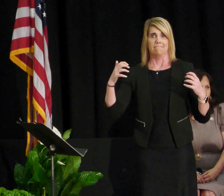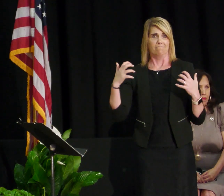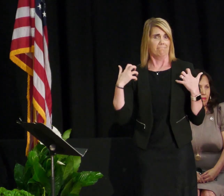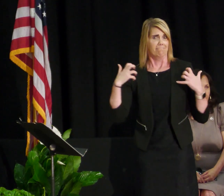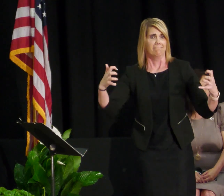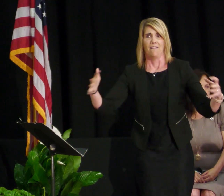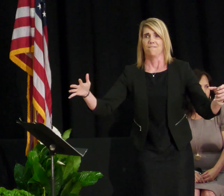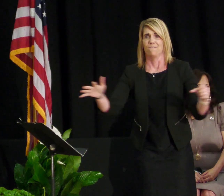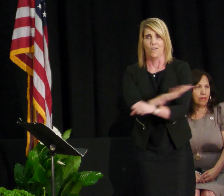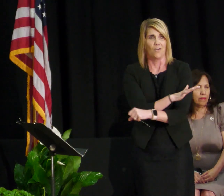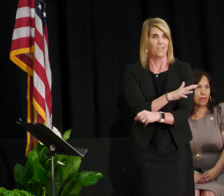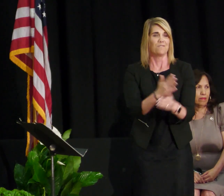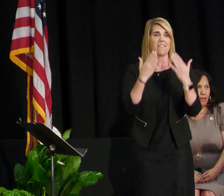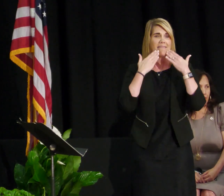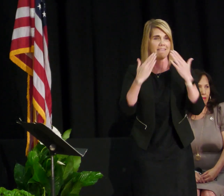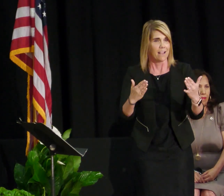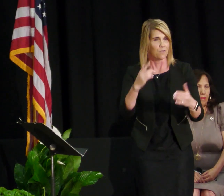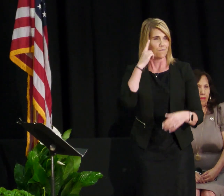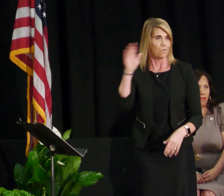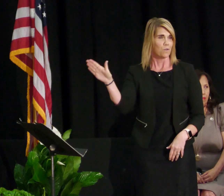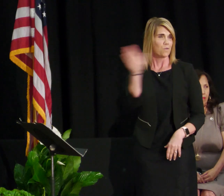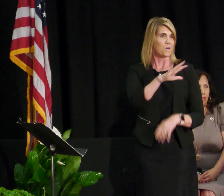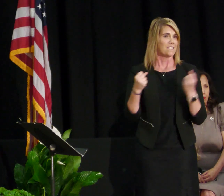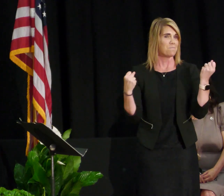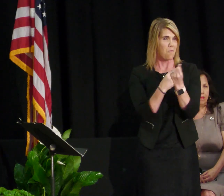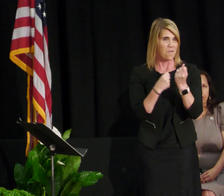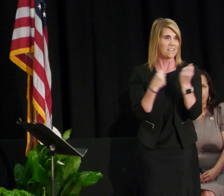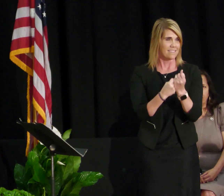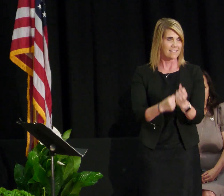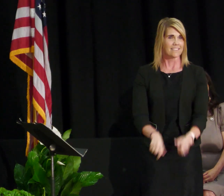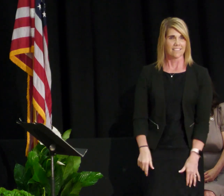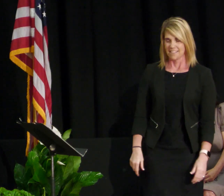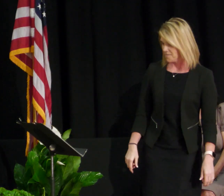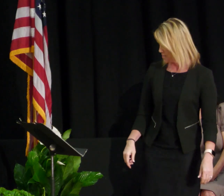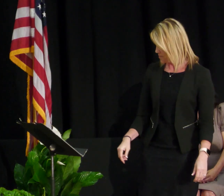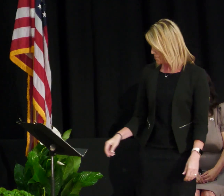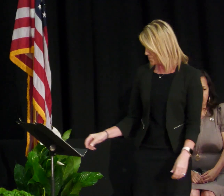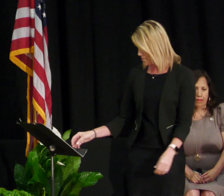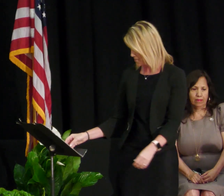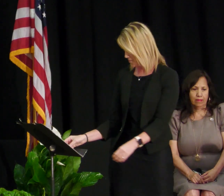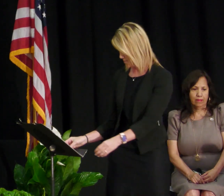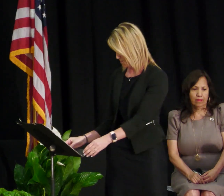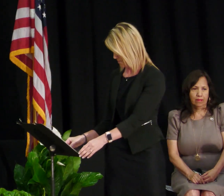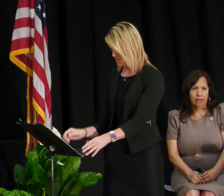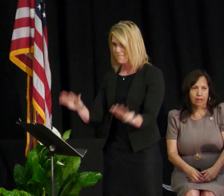see this gymnasium filled. So I thank you for your continued support.